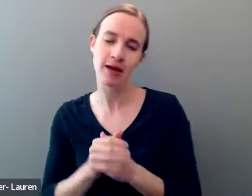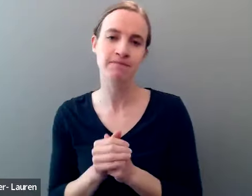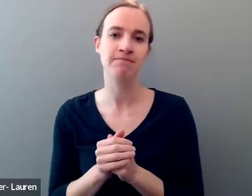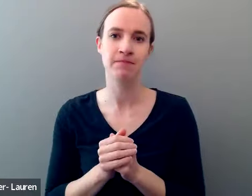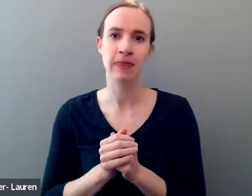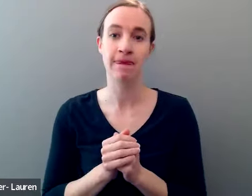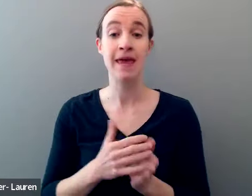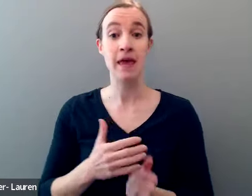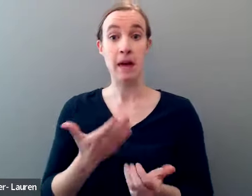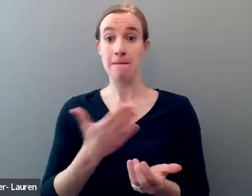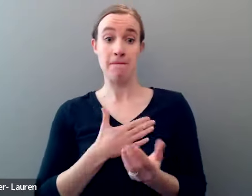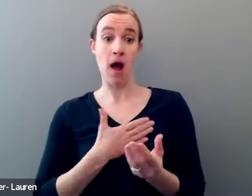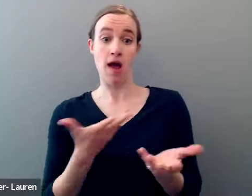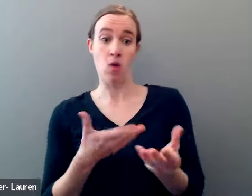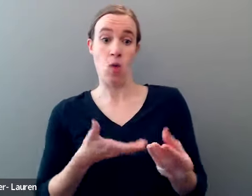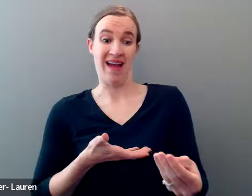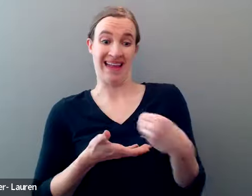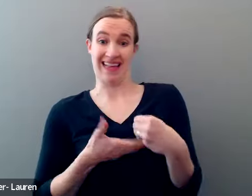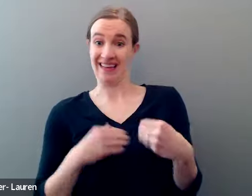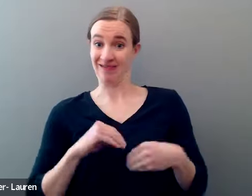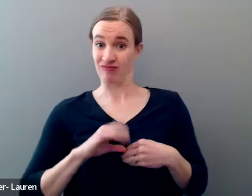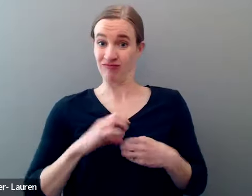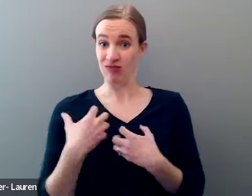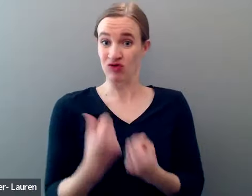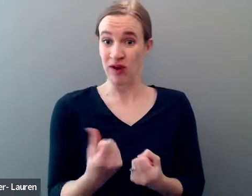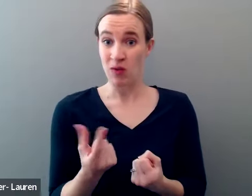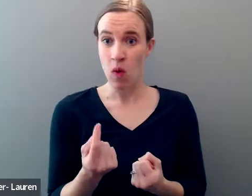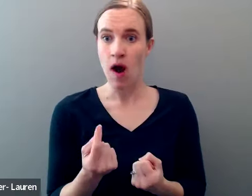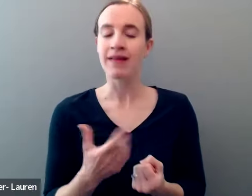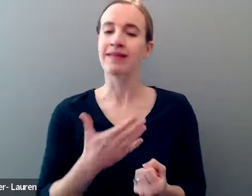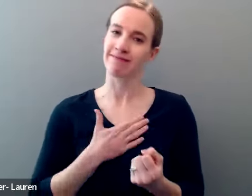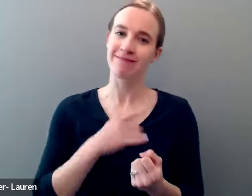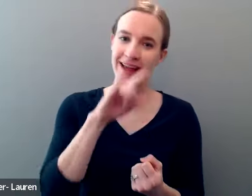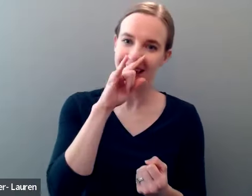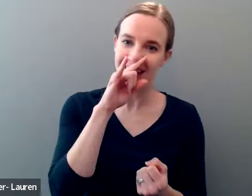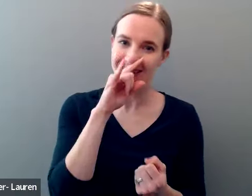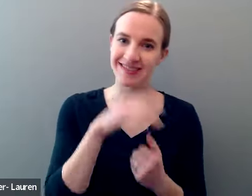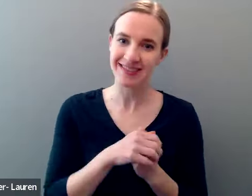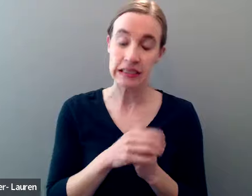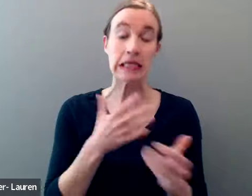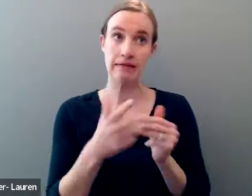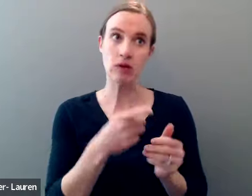My kids are definitely up there, even though they also really test me. Yeah, family.